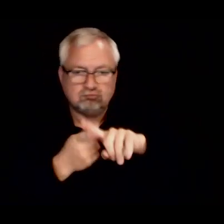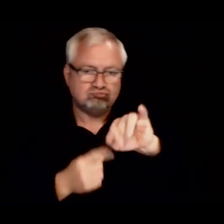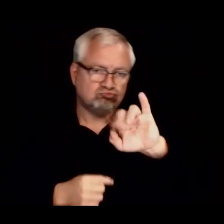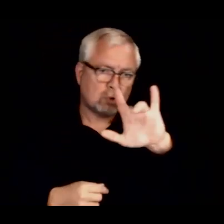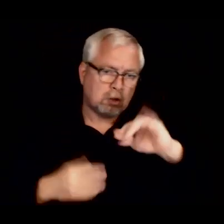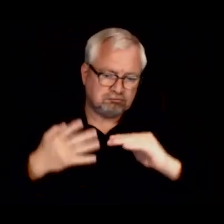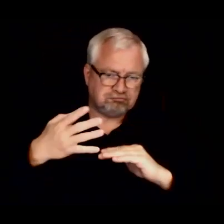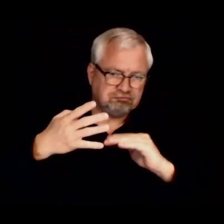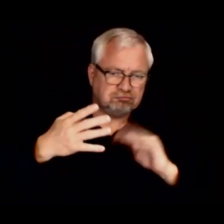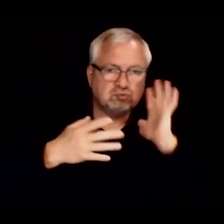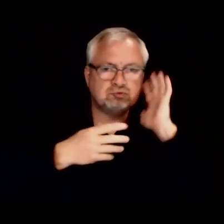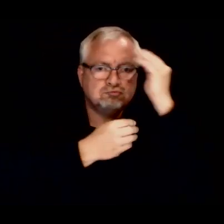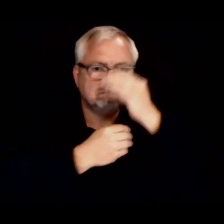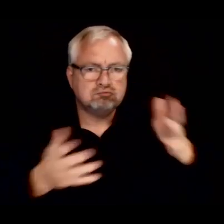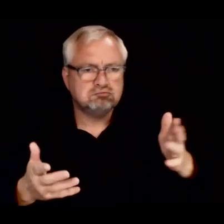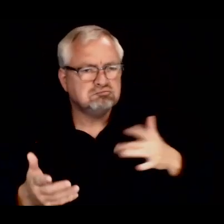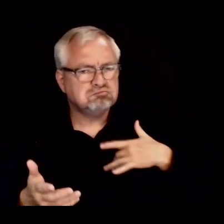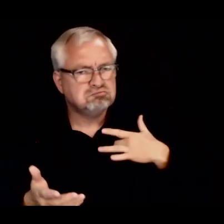in the fall?